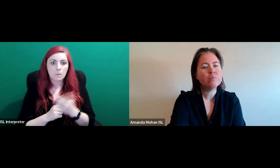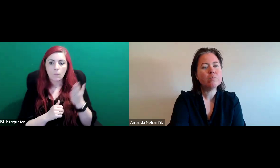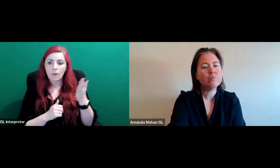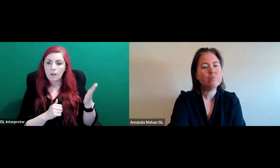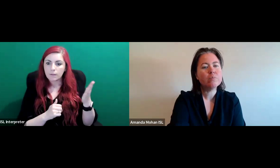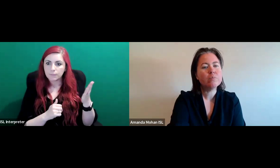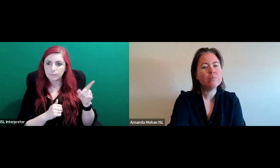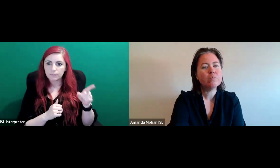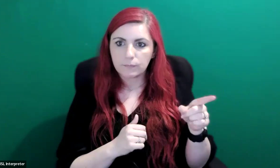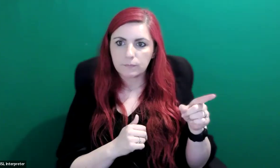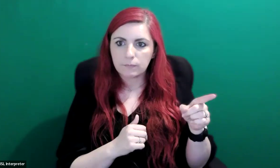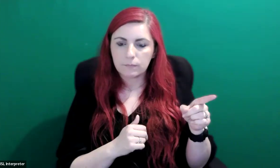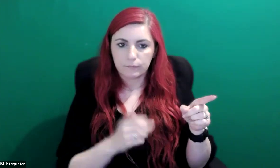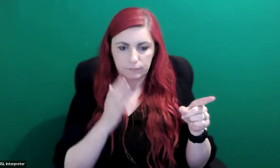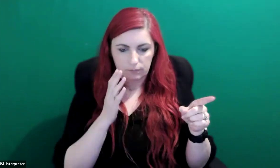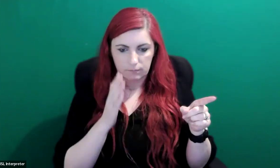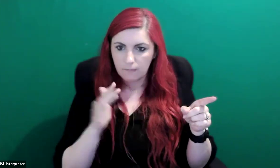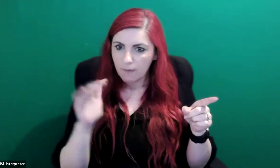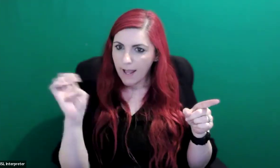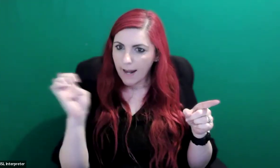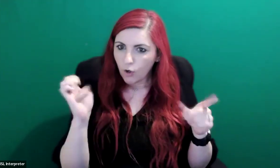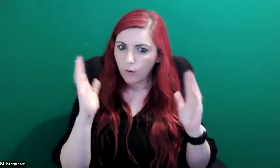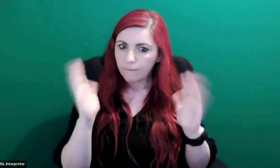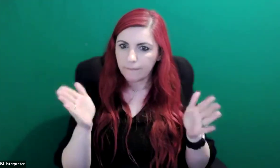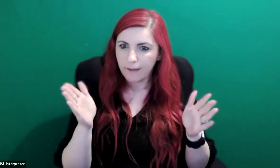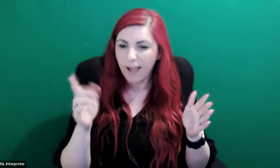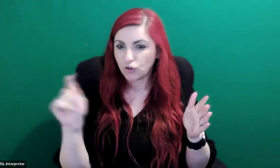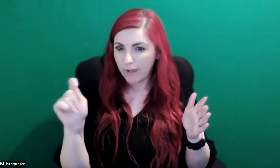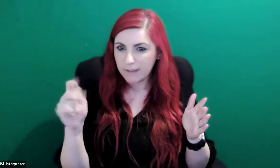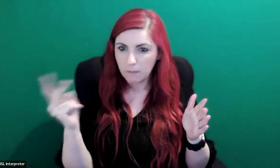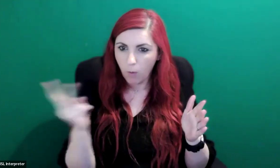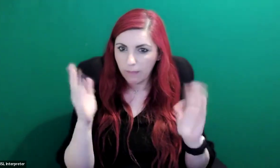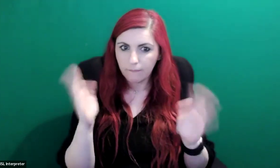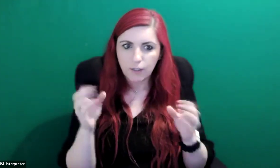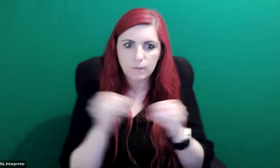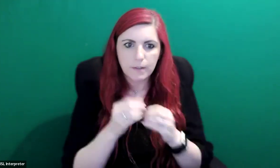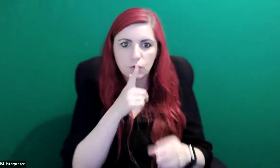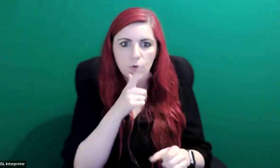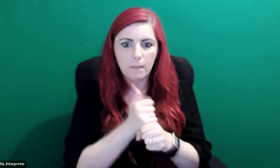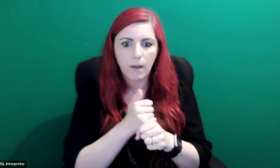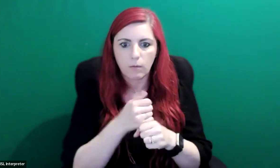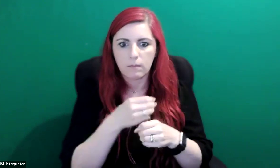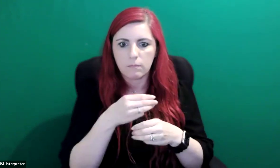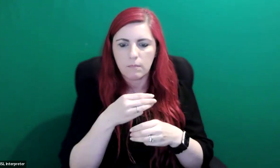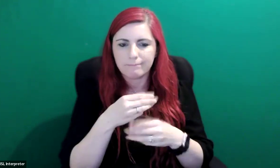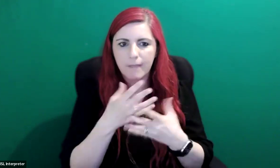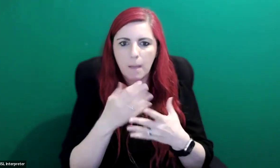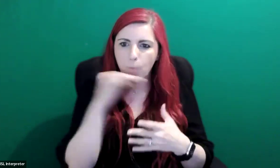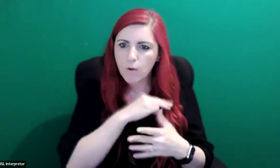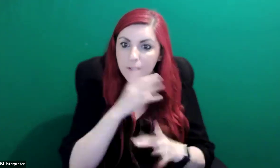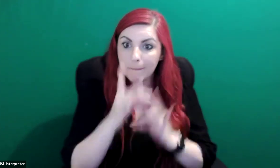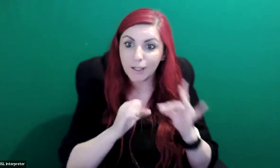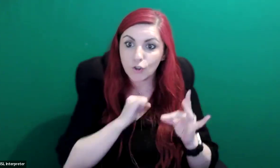I suppose we've heard from Eleanor and Teresa already about the importance of suggesting specific questions and